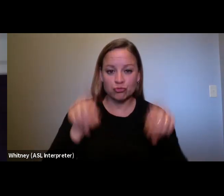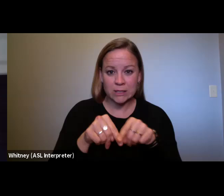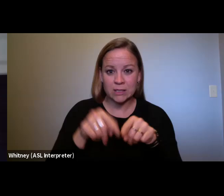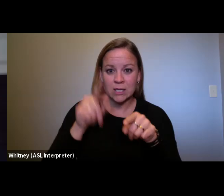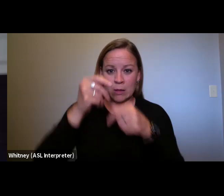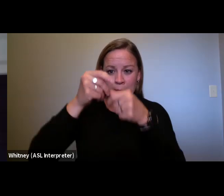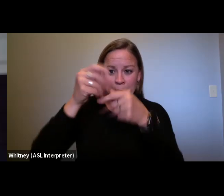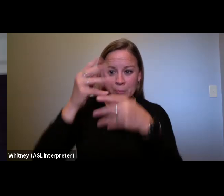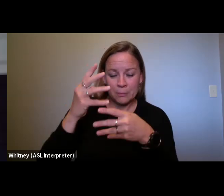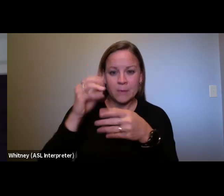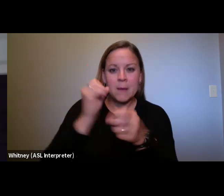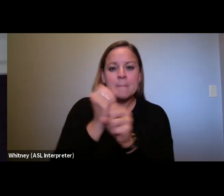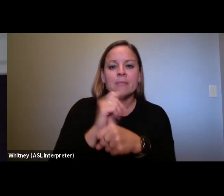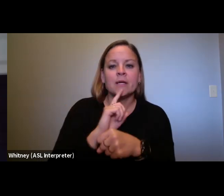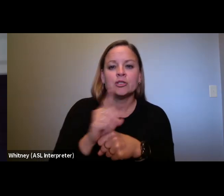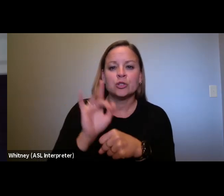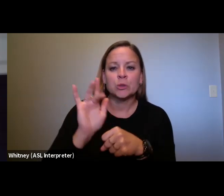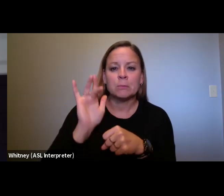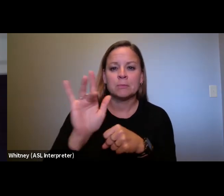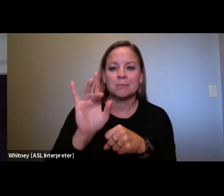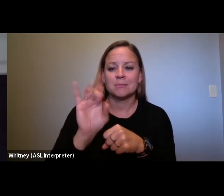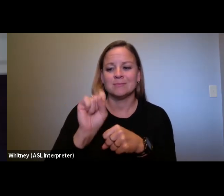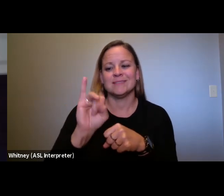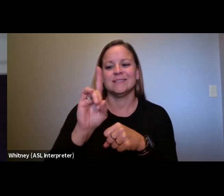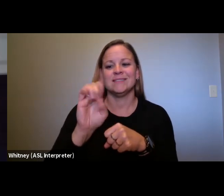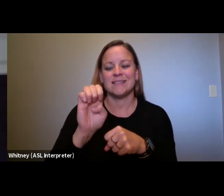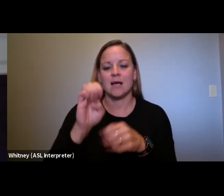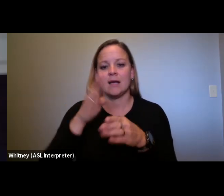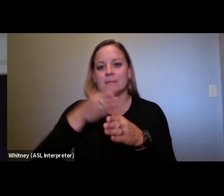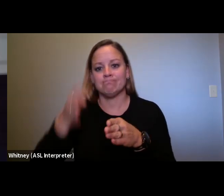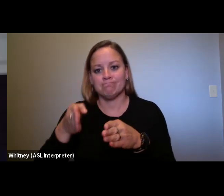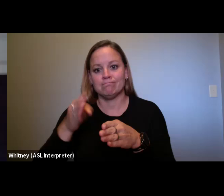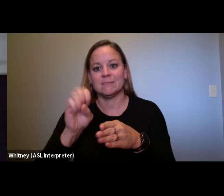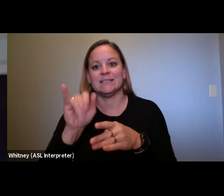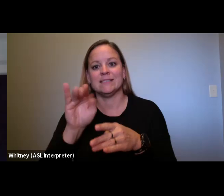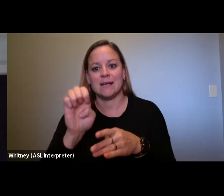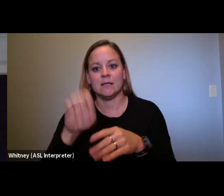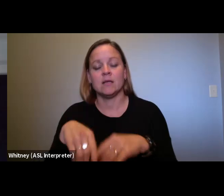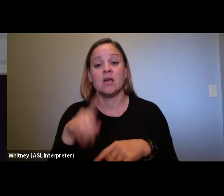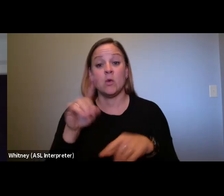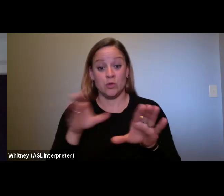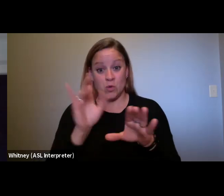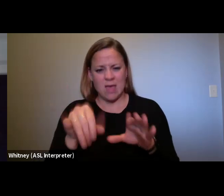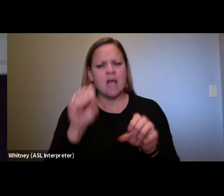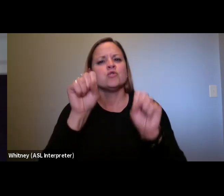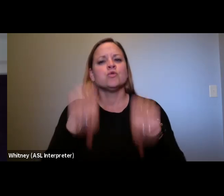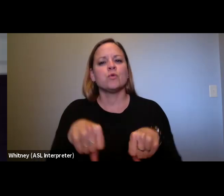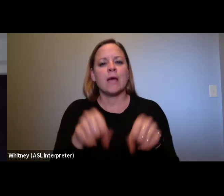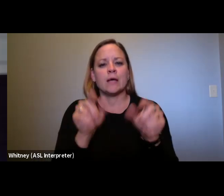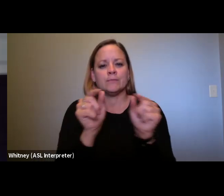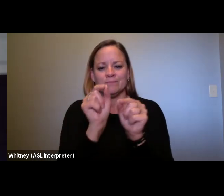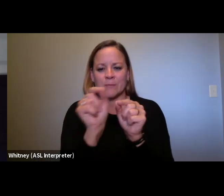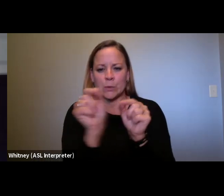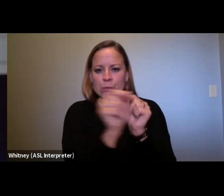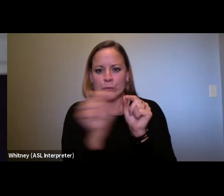drop-down box, make sure that you have selected side-by-side mode. Once you do that, you should be able to put your cursor